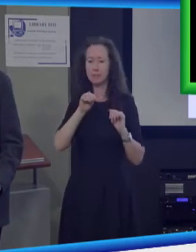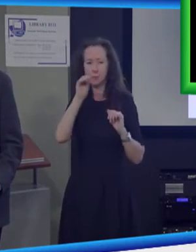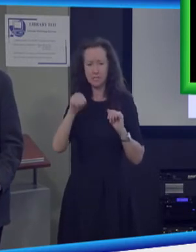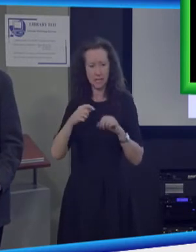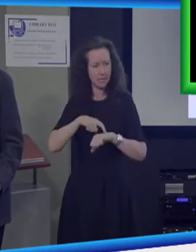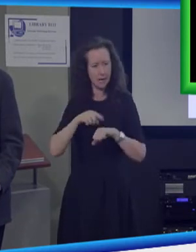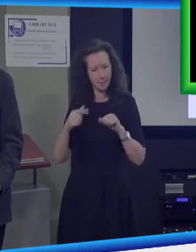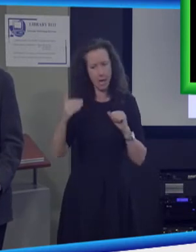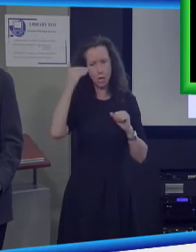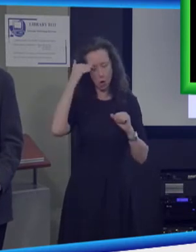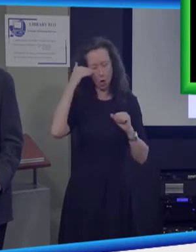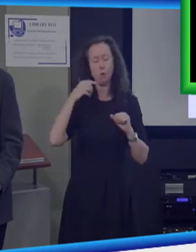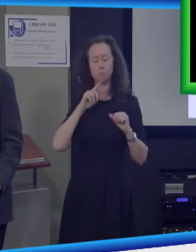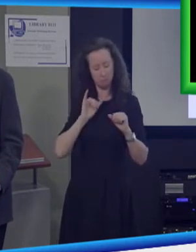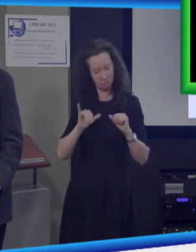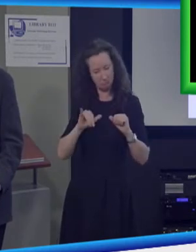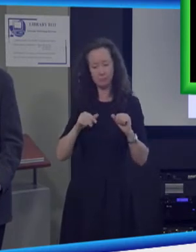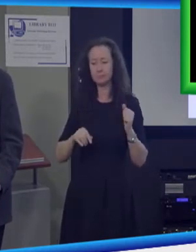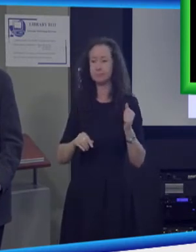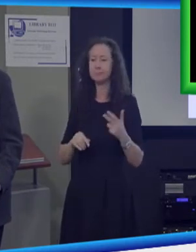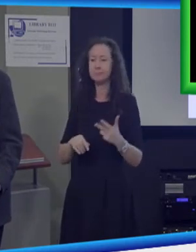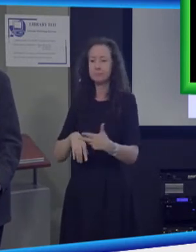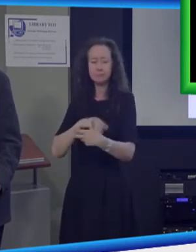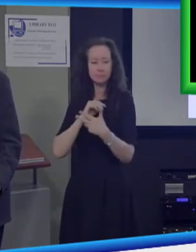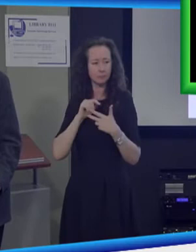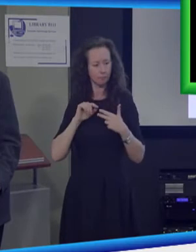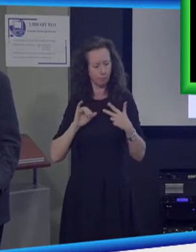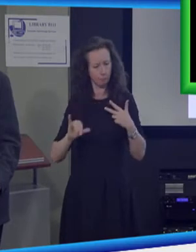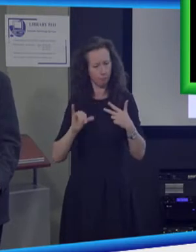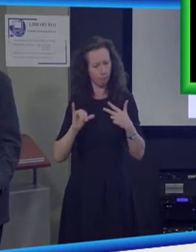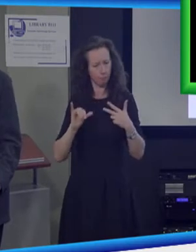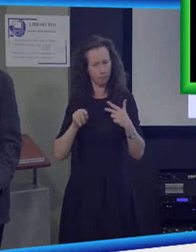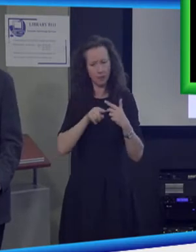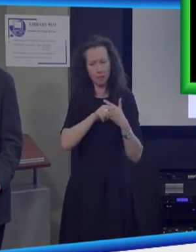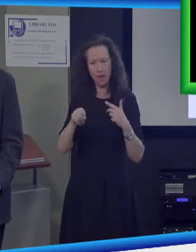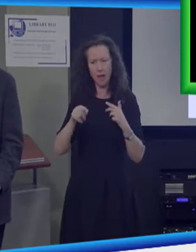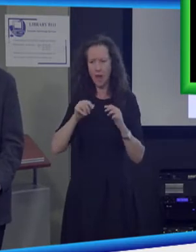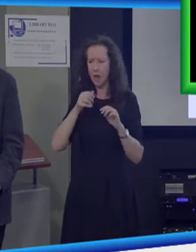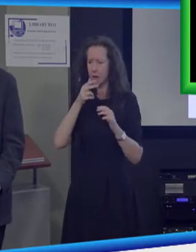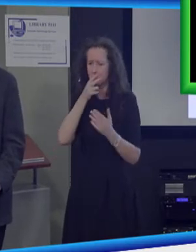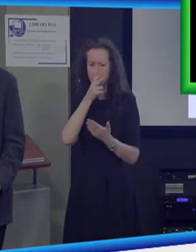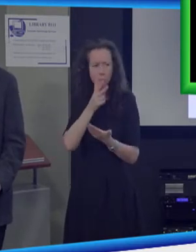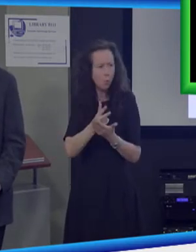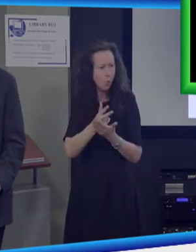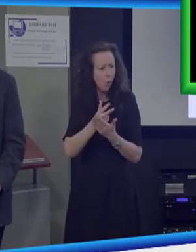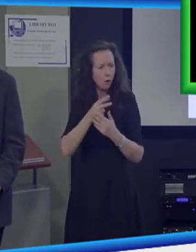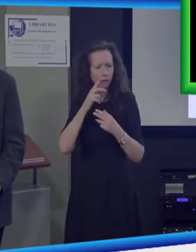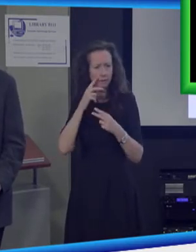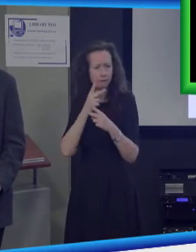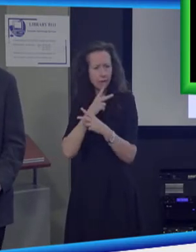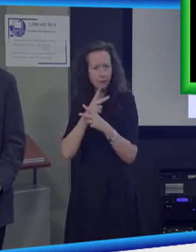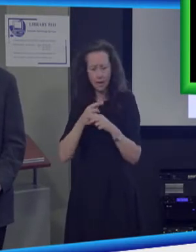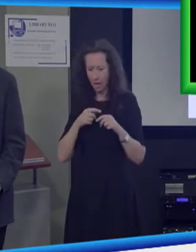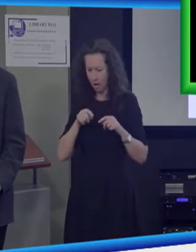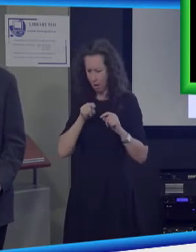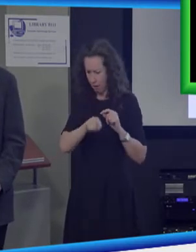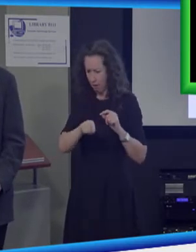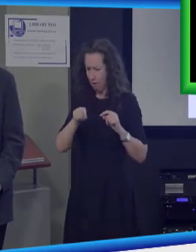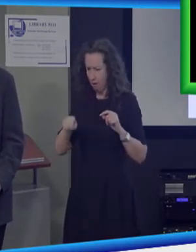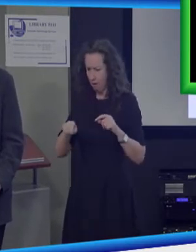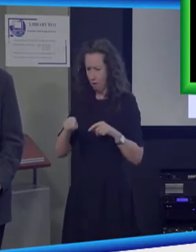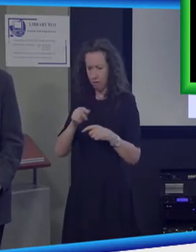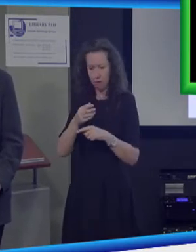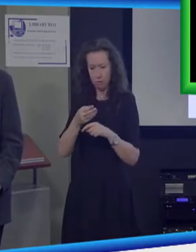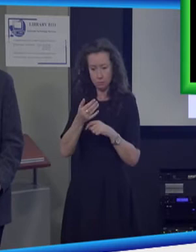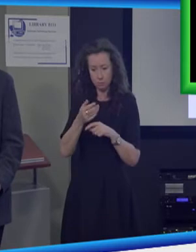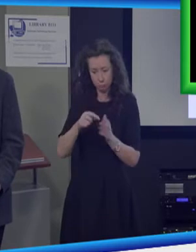one. They're very poor at reasoning about the potential for an apparently determinate situation to